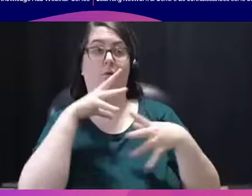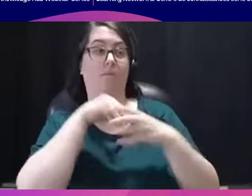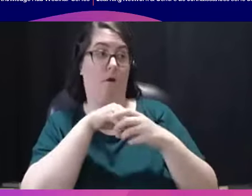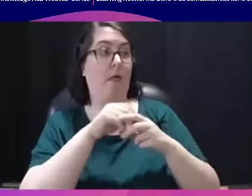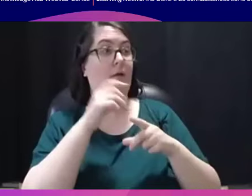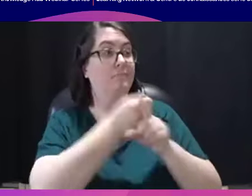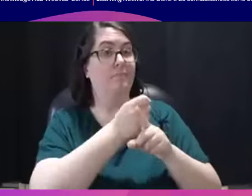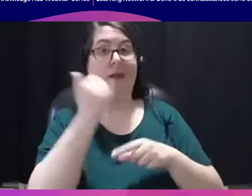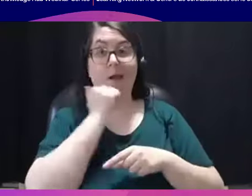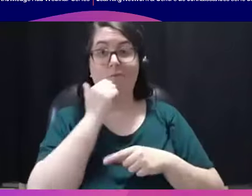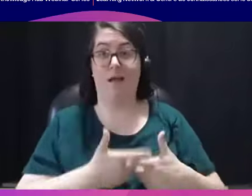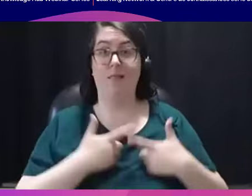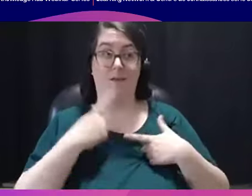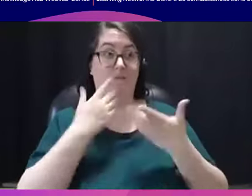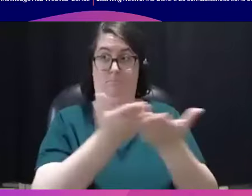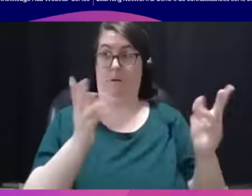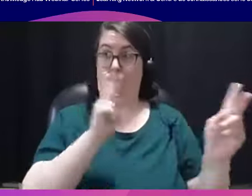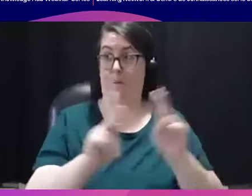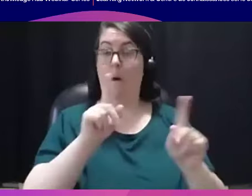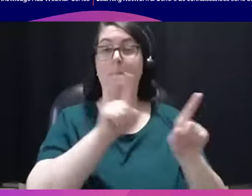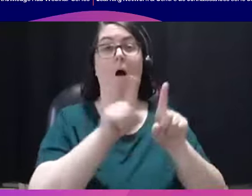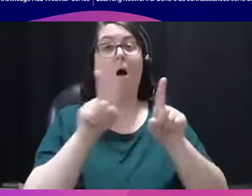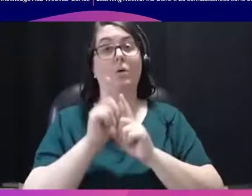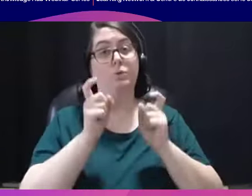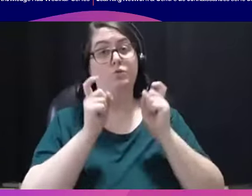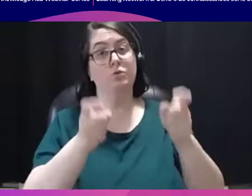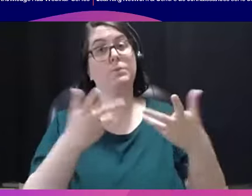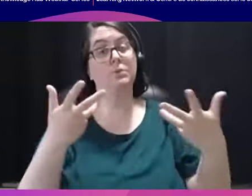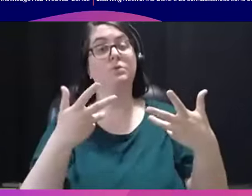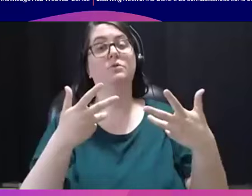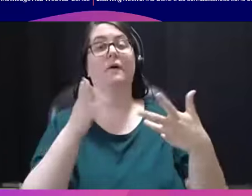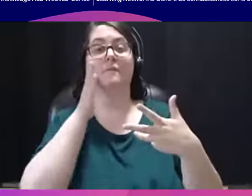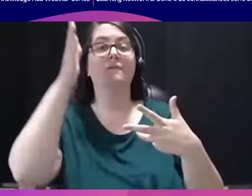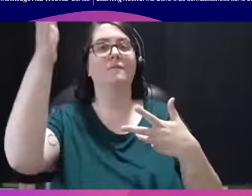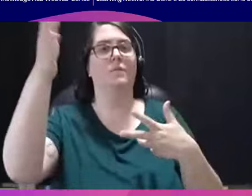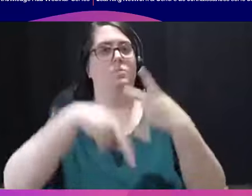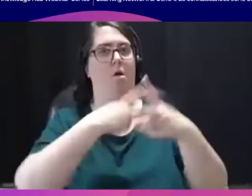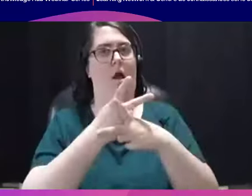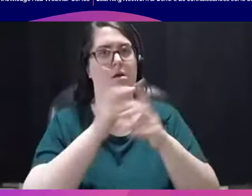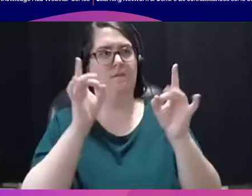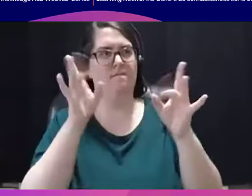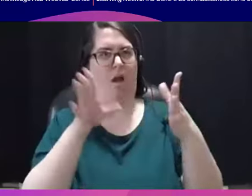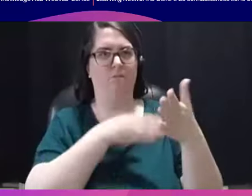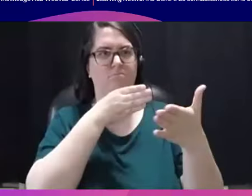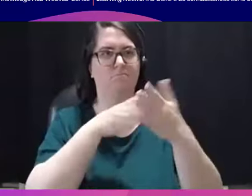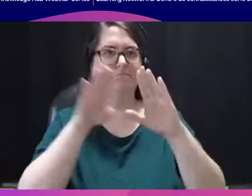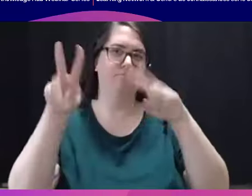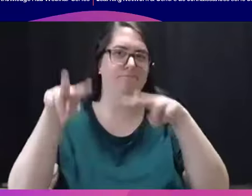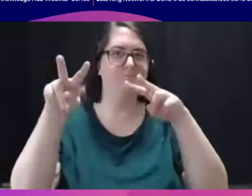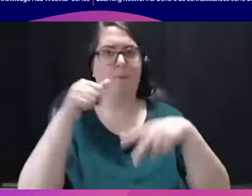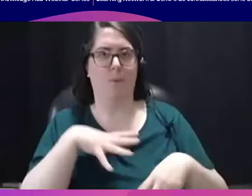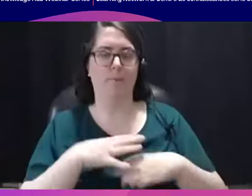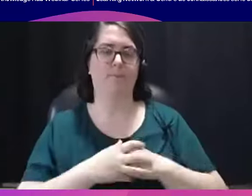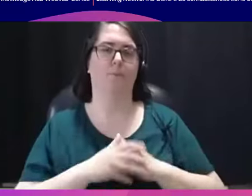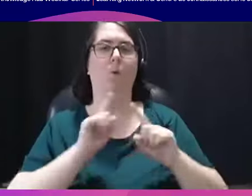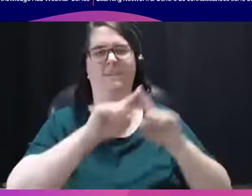everyday lives of individuals and can contribute to the iteration of future forms of violent misogynistic groups.